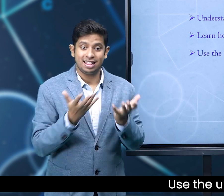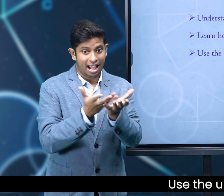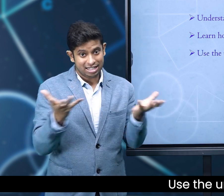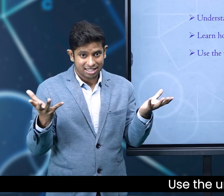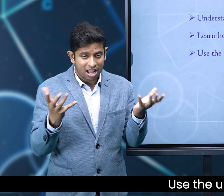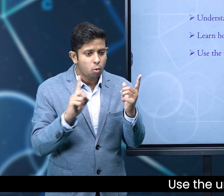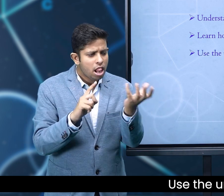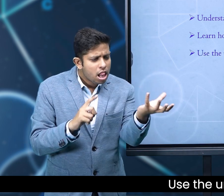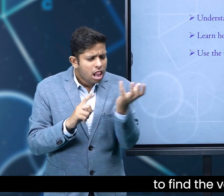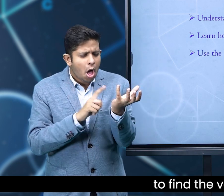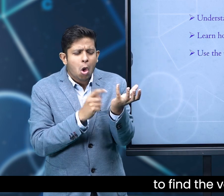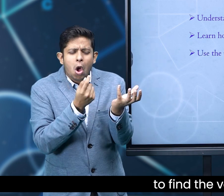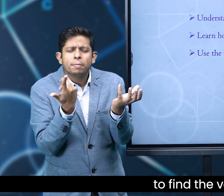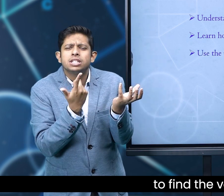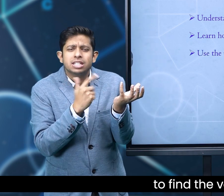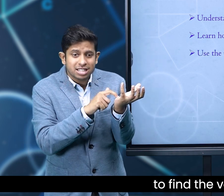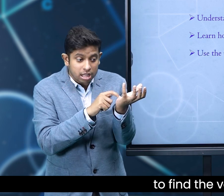Use the unitary method to find the value of one item.